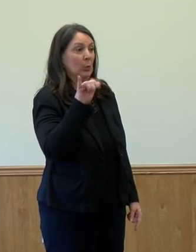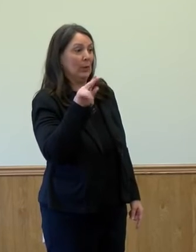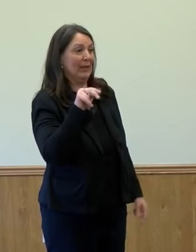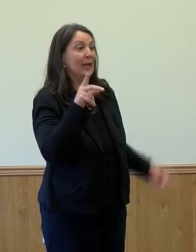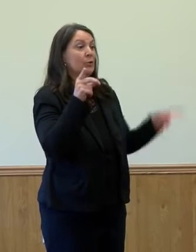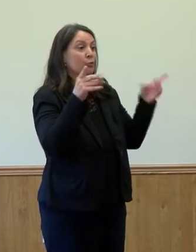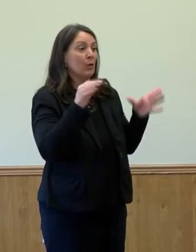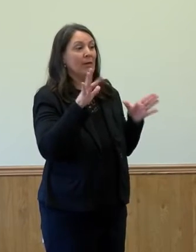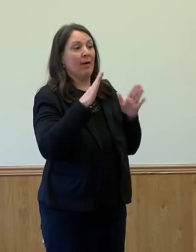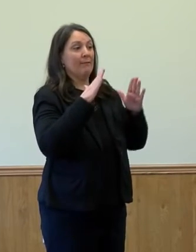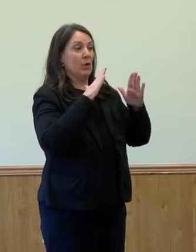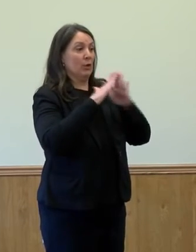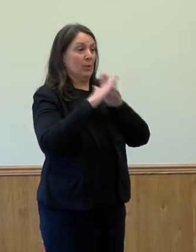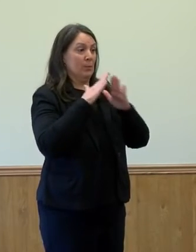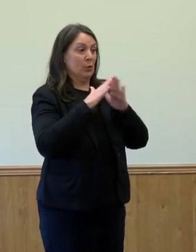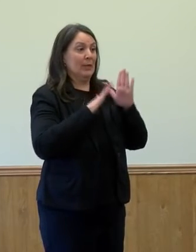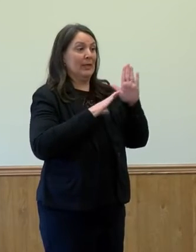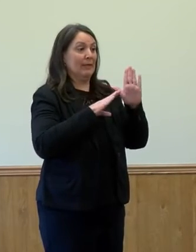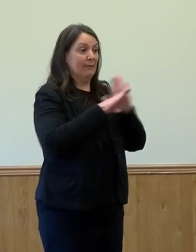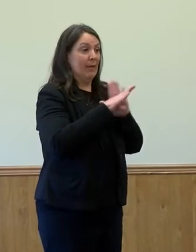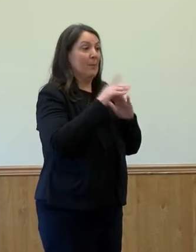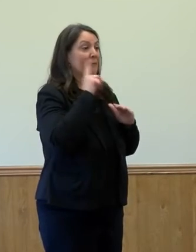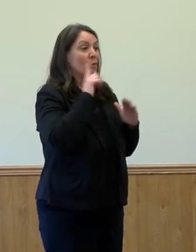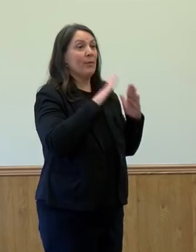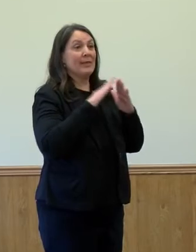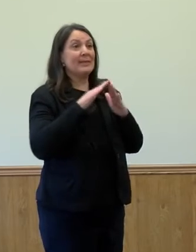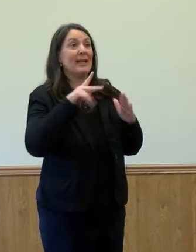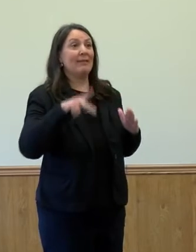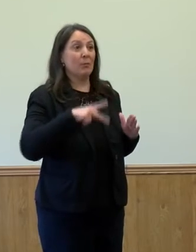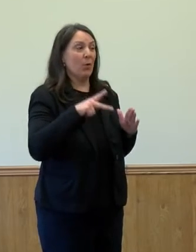Peoria, to talk about rental assistance.